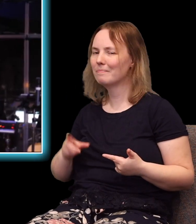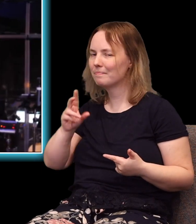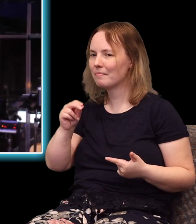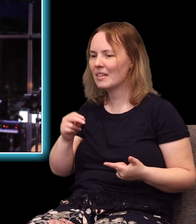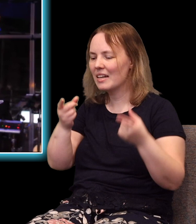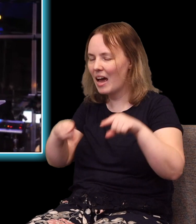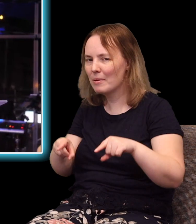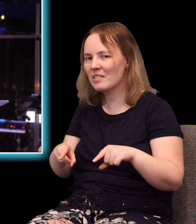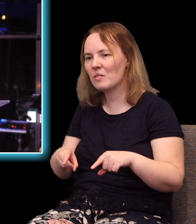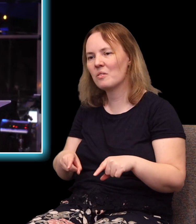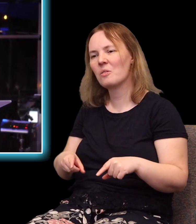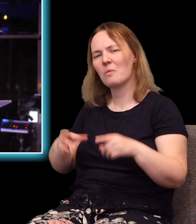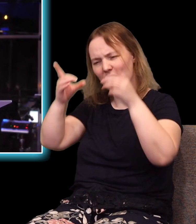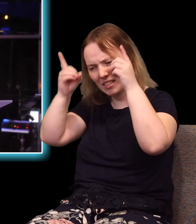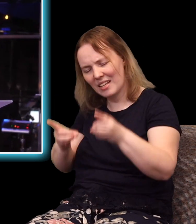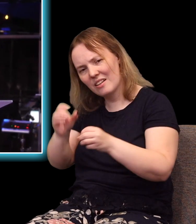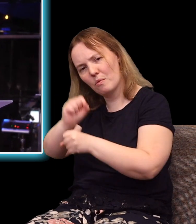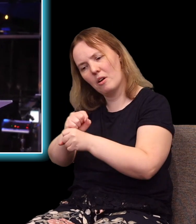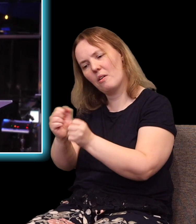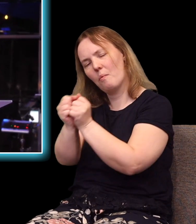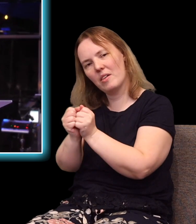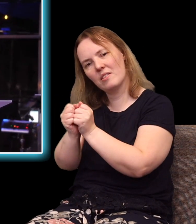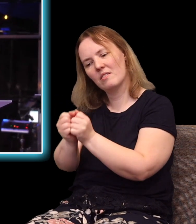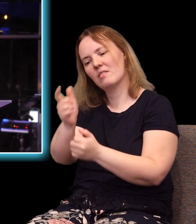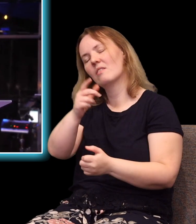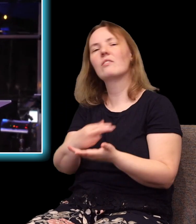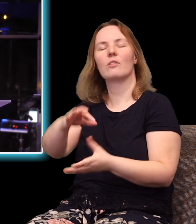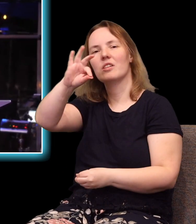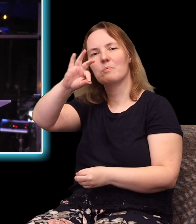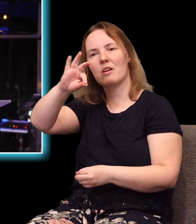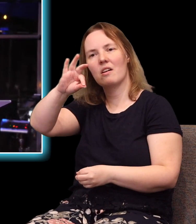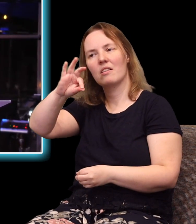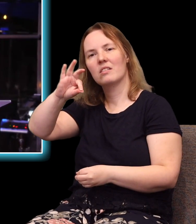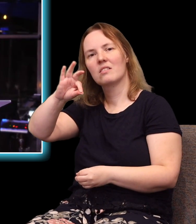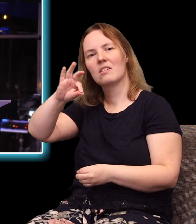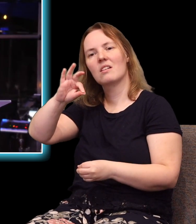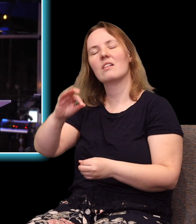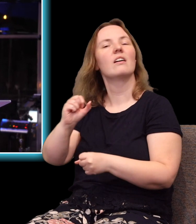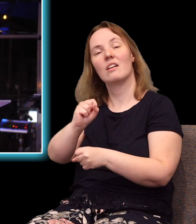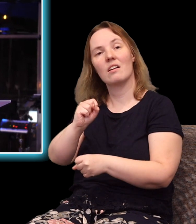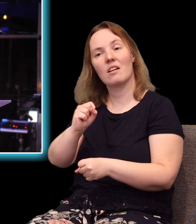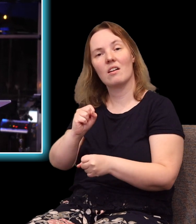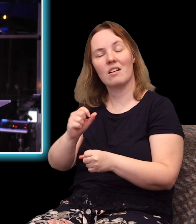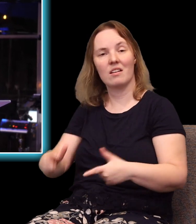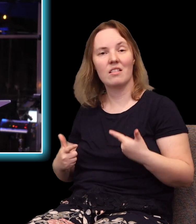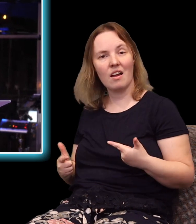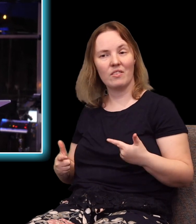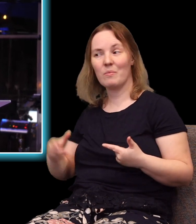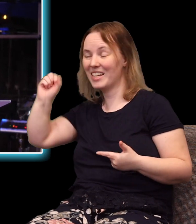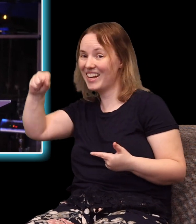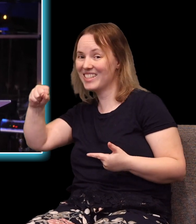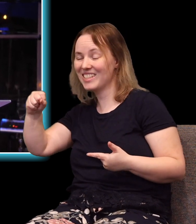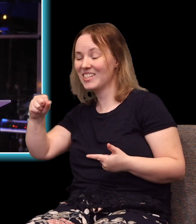intentionally work with the Holy Spirit as Lord in our life. As we say yes to every ear that he wants us to surrender